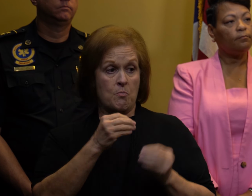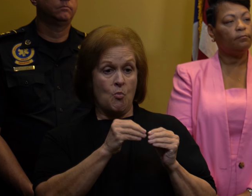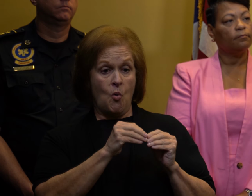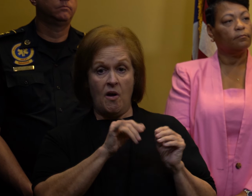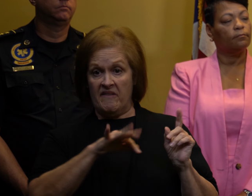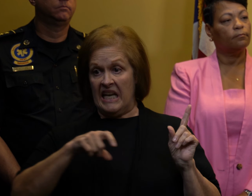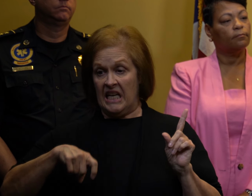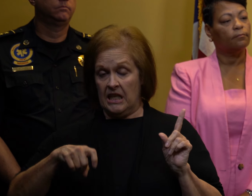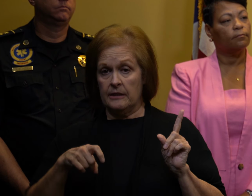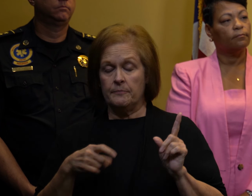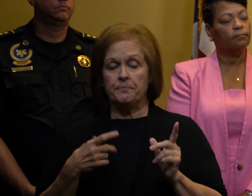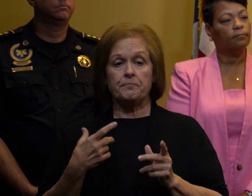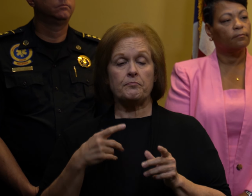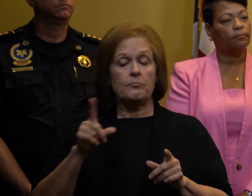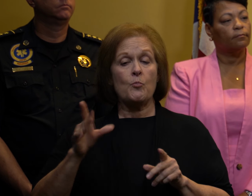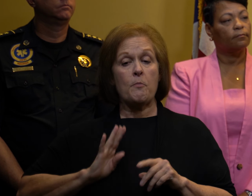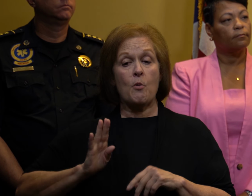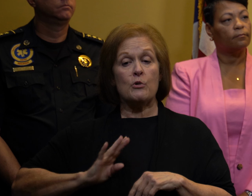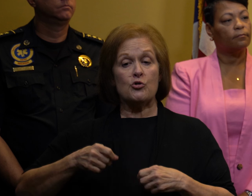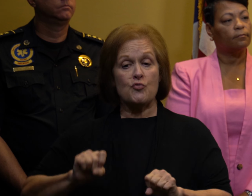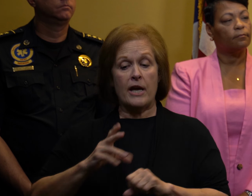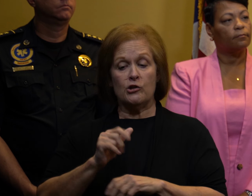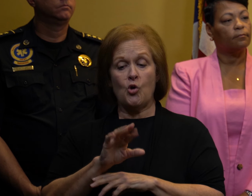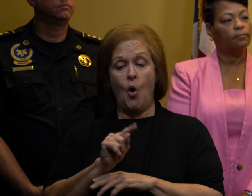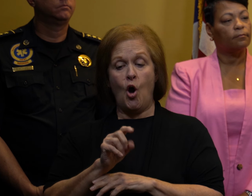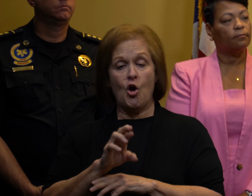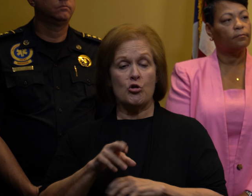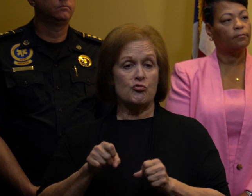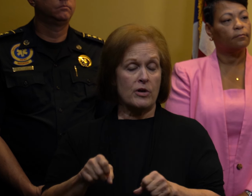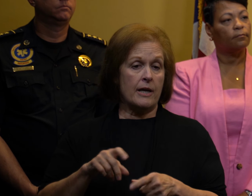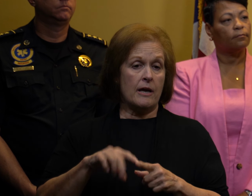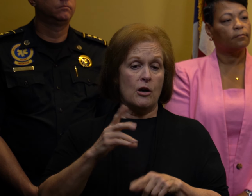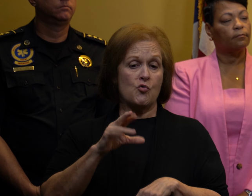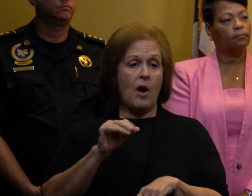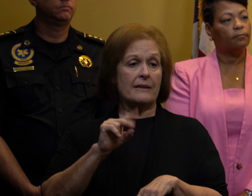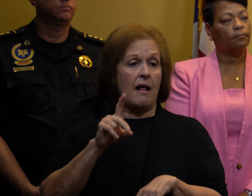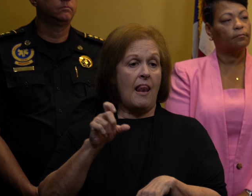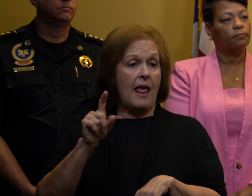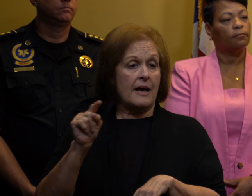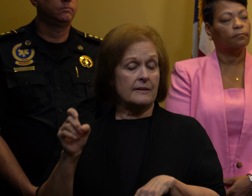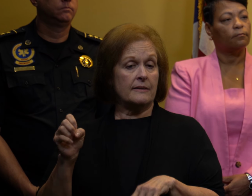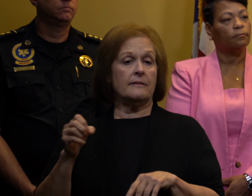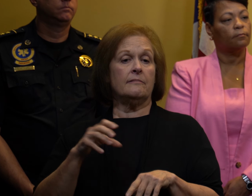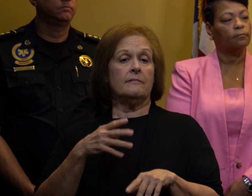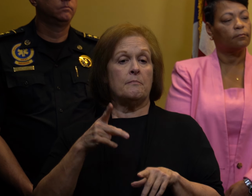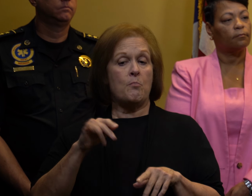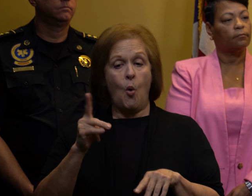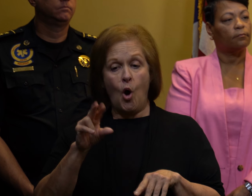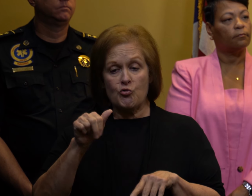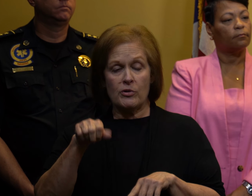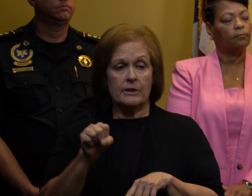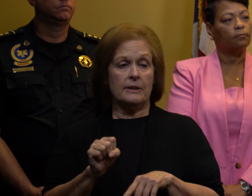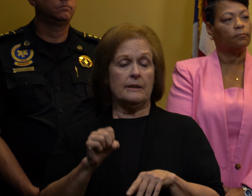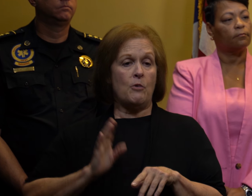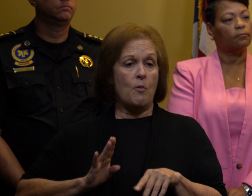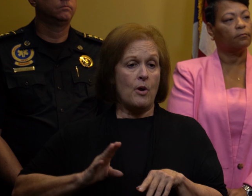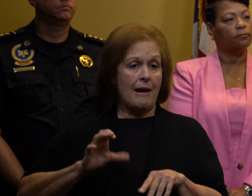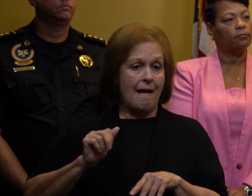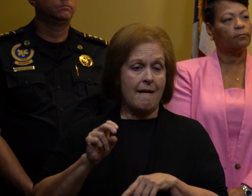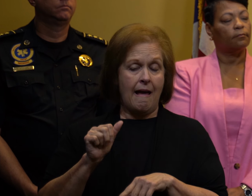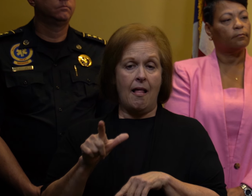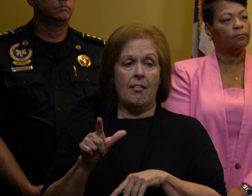be monitoring that. Up and down Bourbon Street, Charters, the Carondelet Street corridor, Poydras corridor, Bourbon and